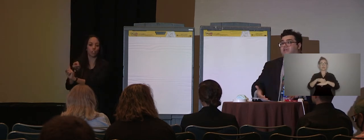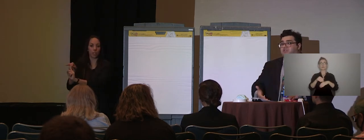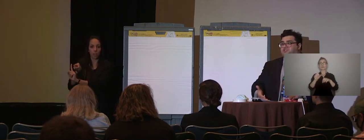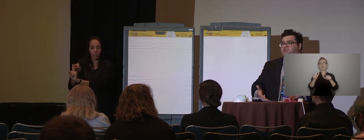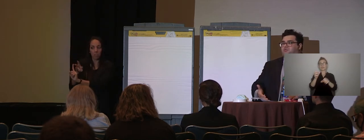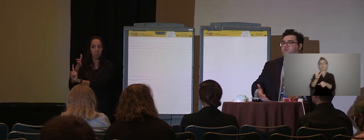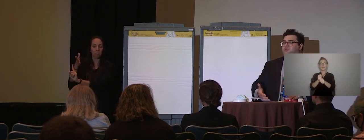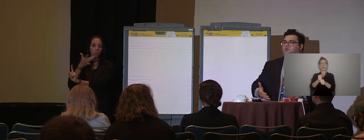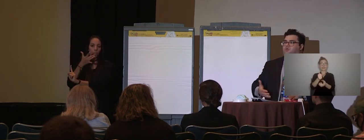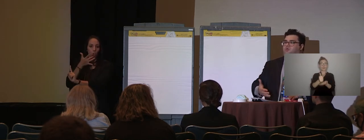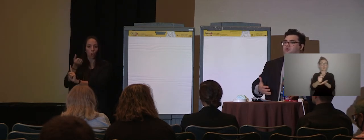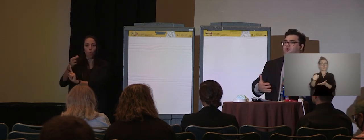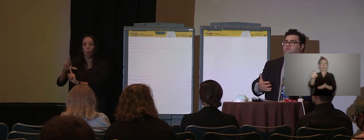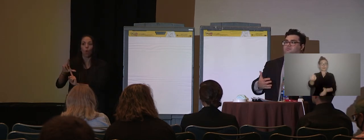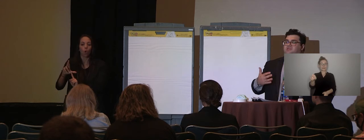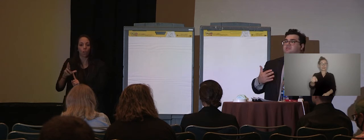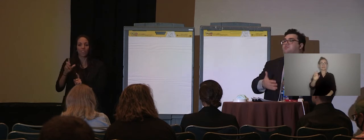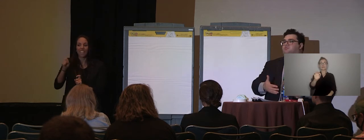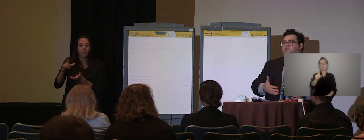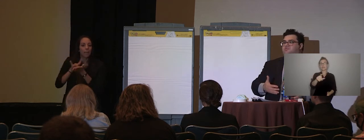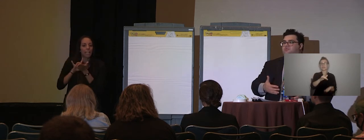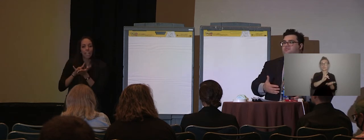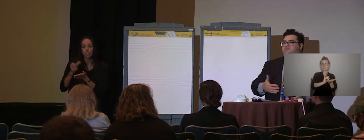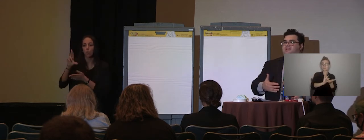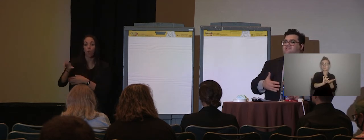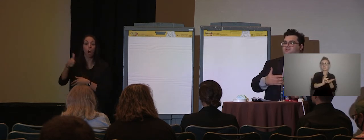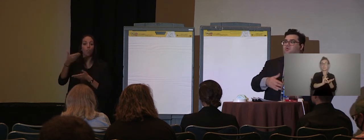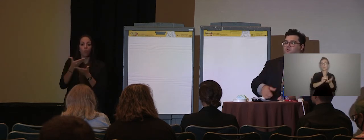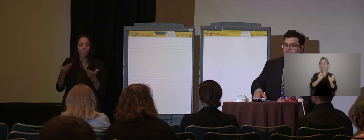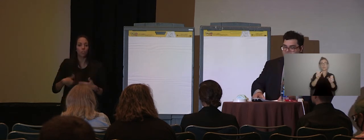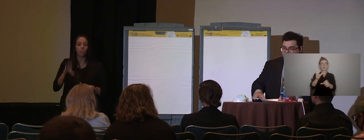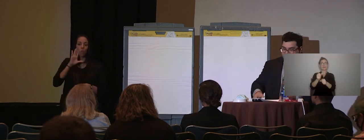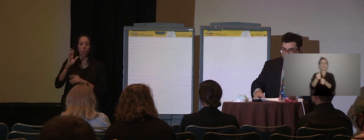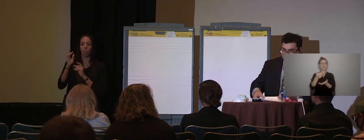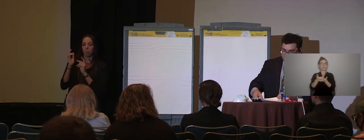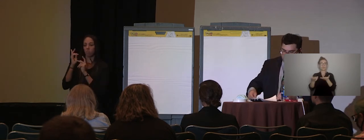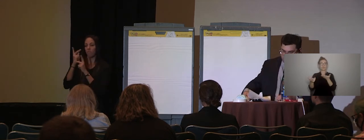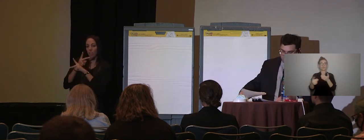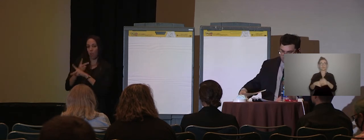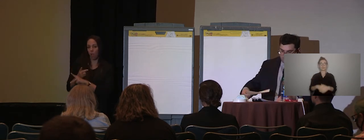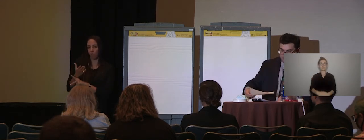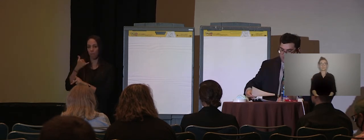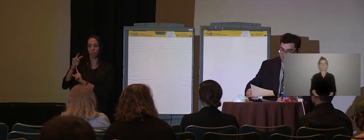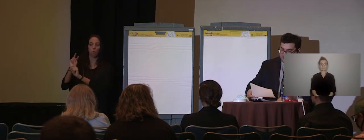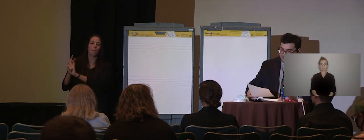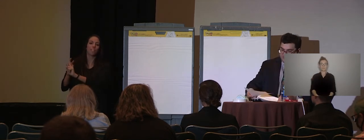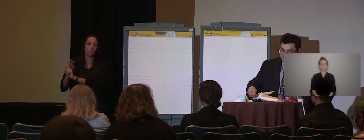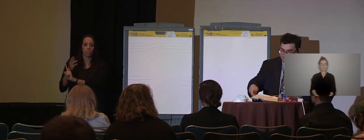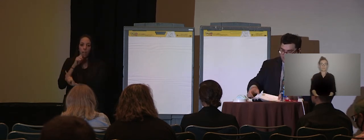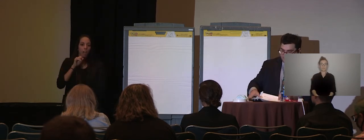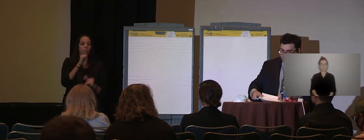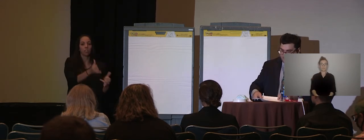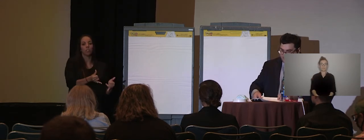a medication or they need other resources, that's the goal of that.